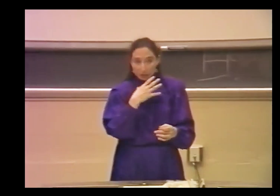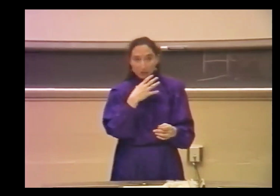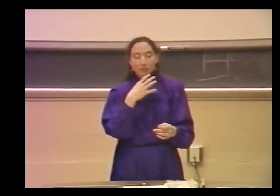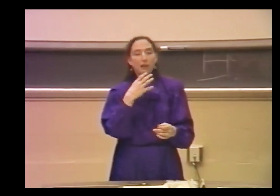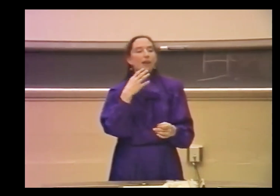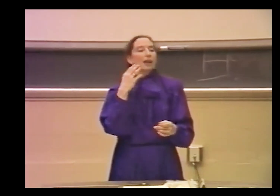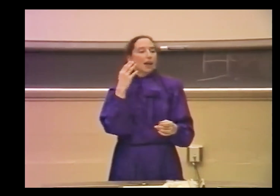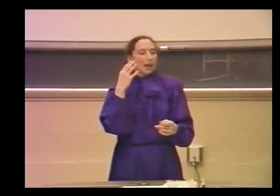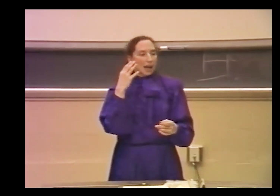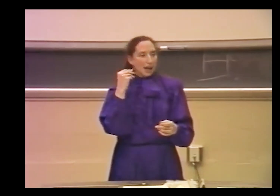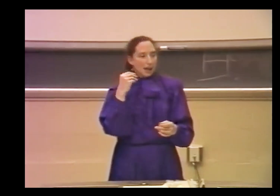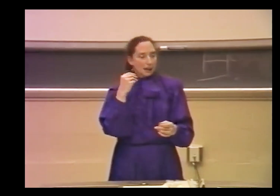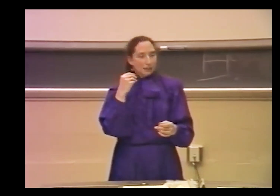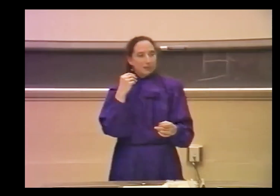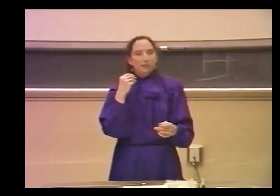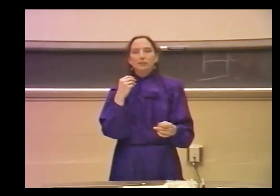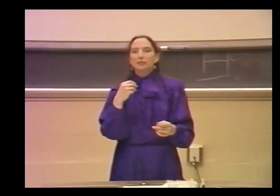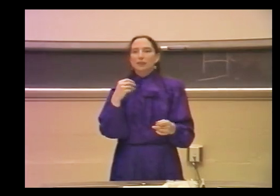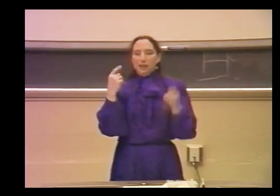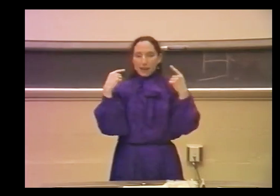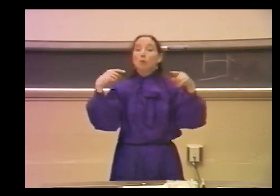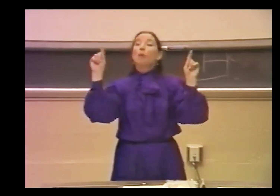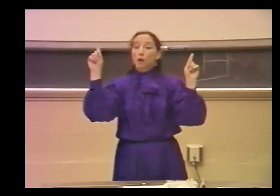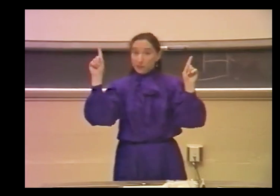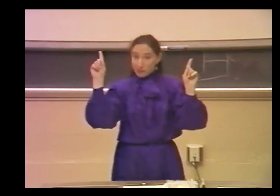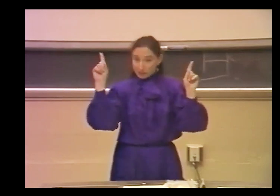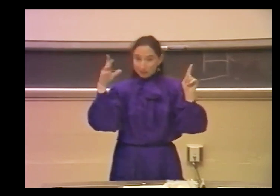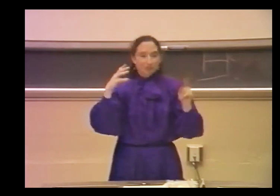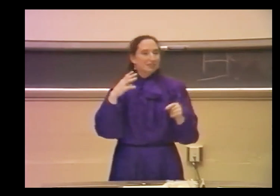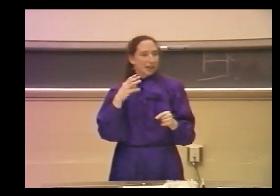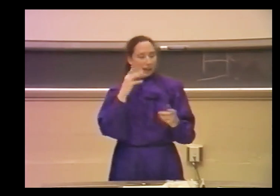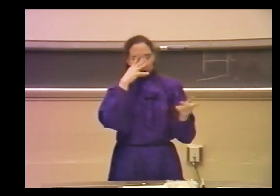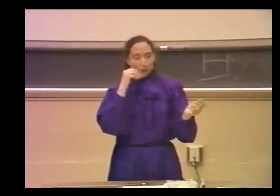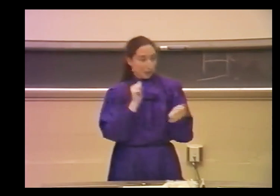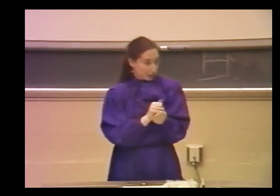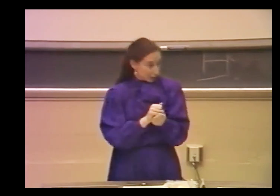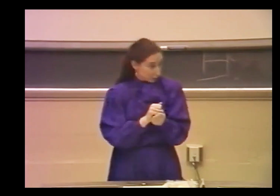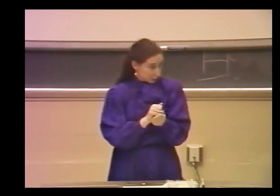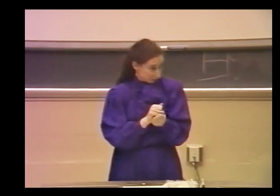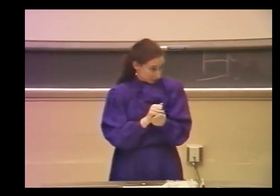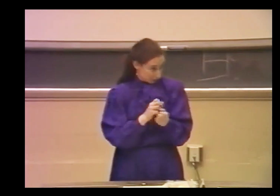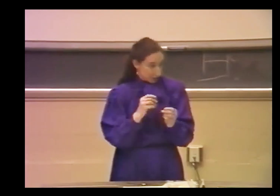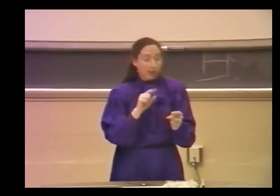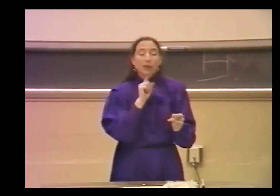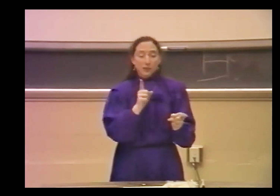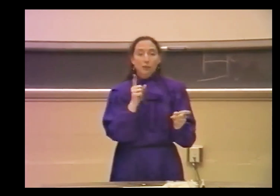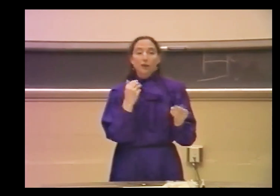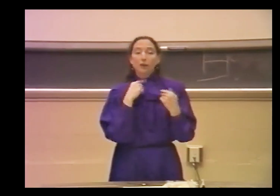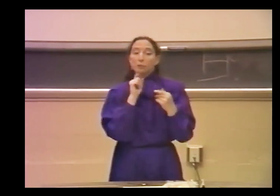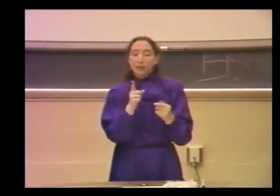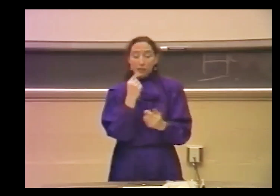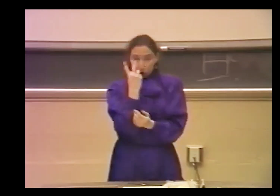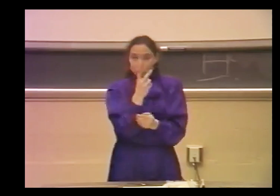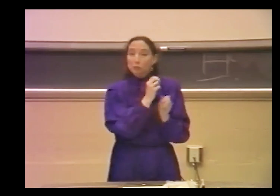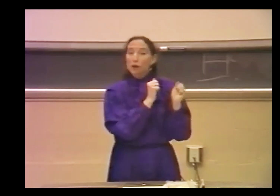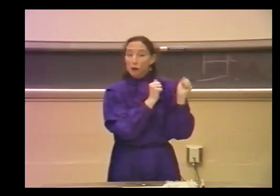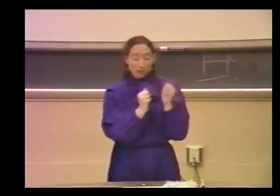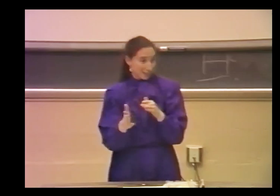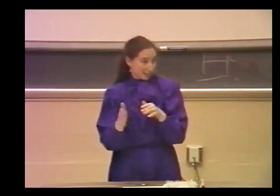pill, and it works, and he falls asleep. Okay, so there are really two causes